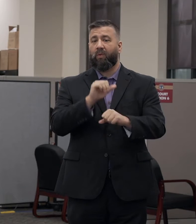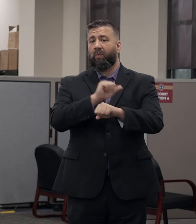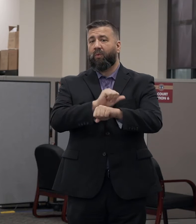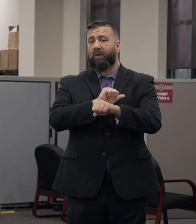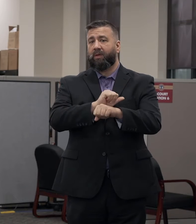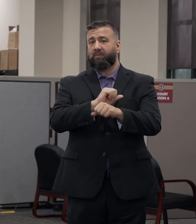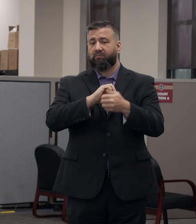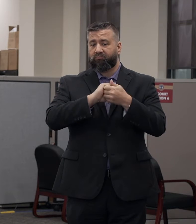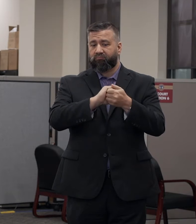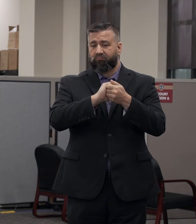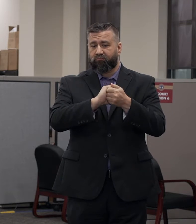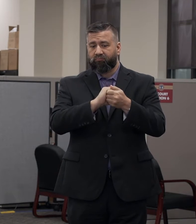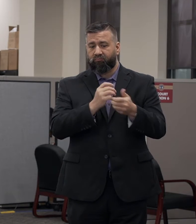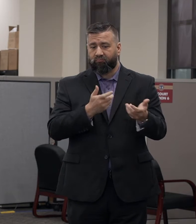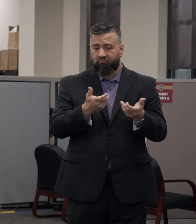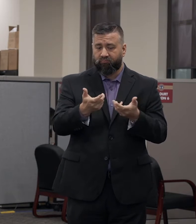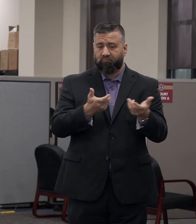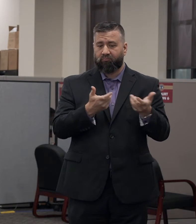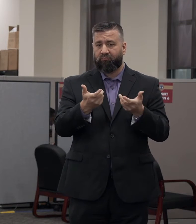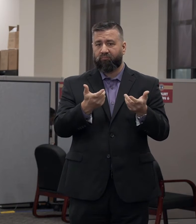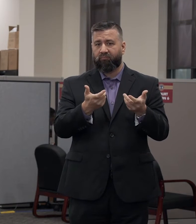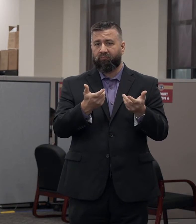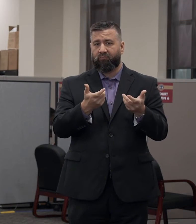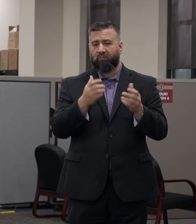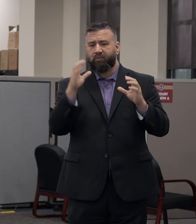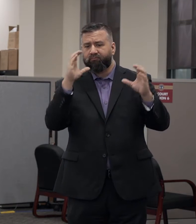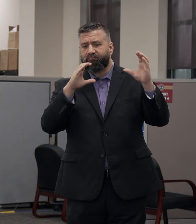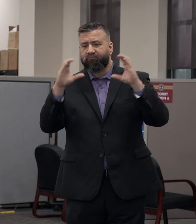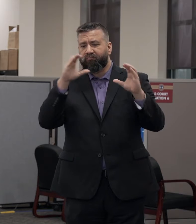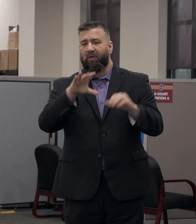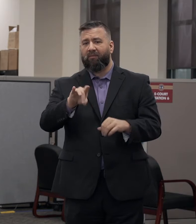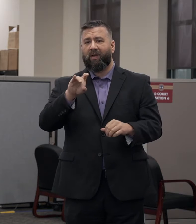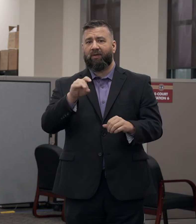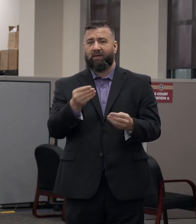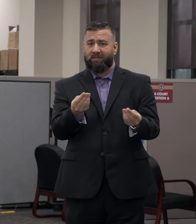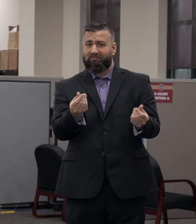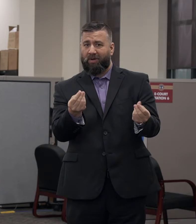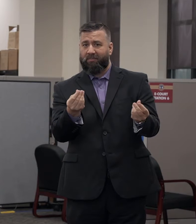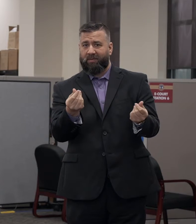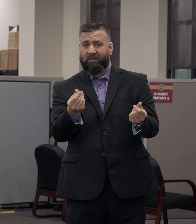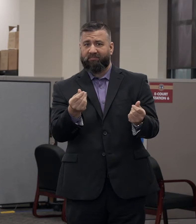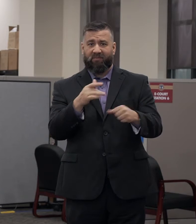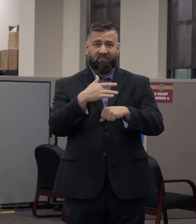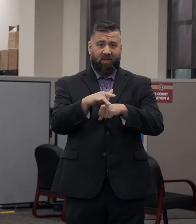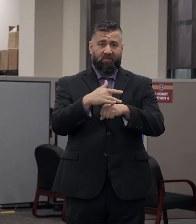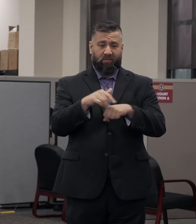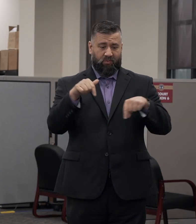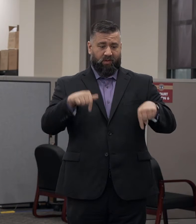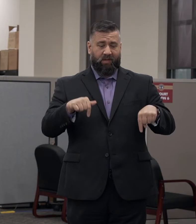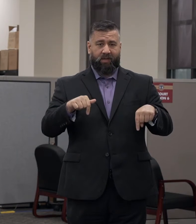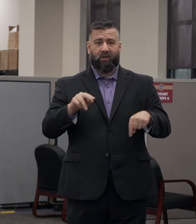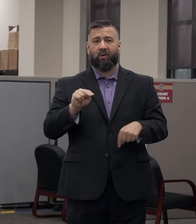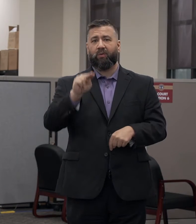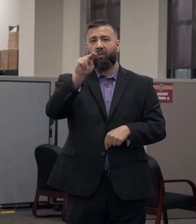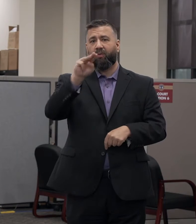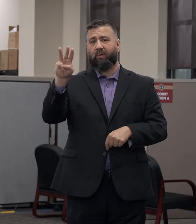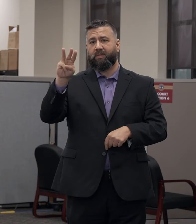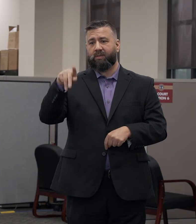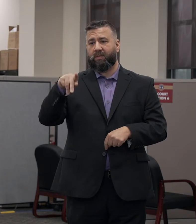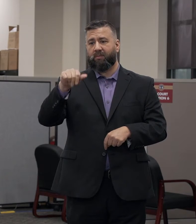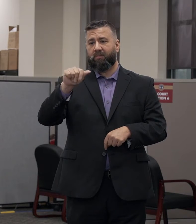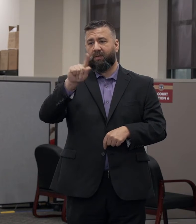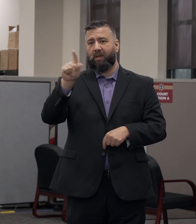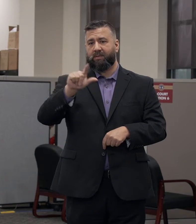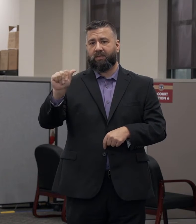we identified some underutilized space that was right here at Northwest Plaza, which is now the St. Louis County Government